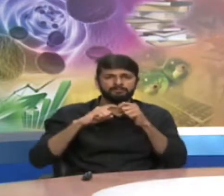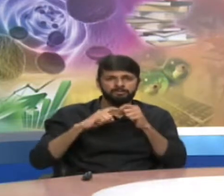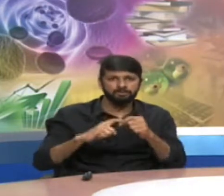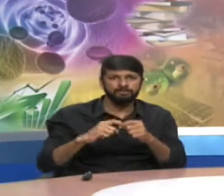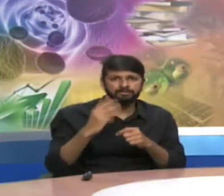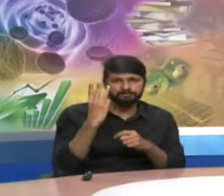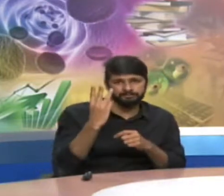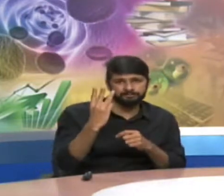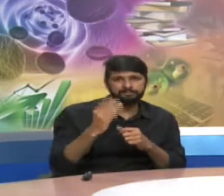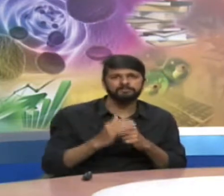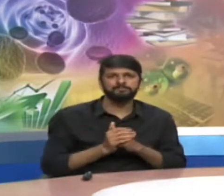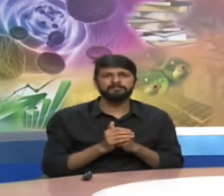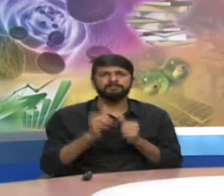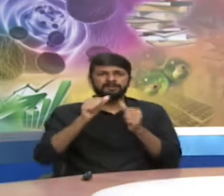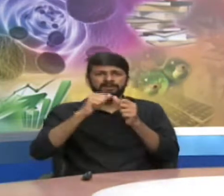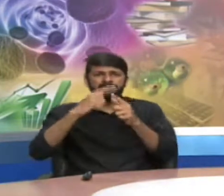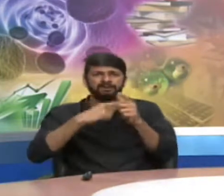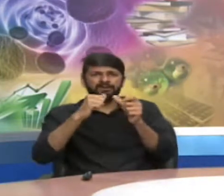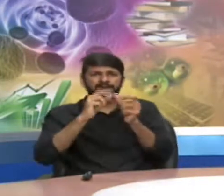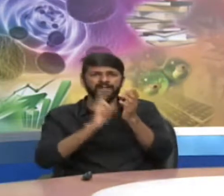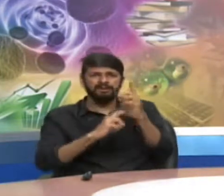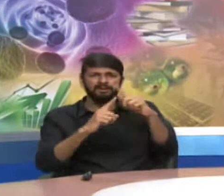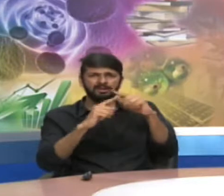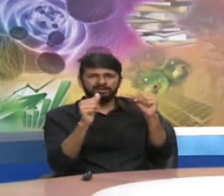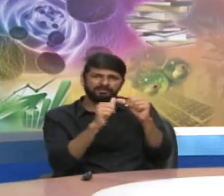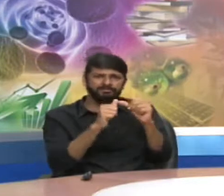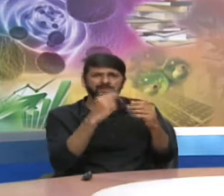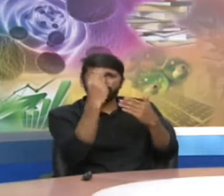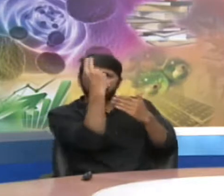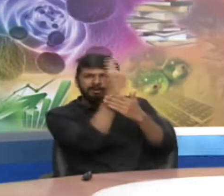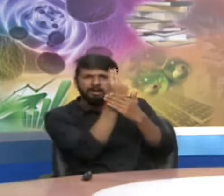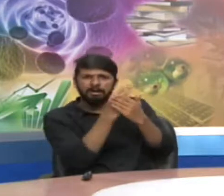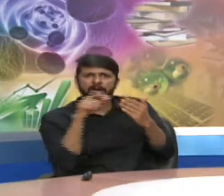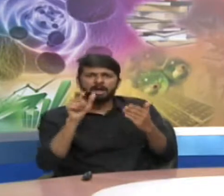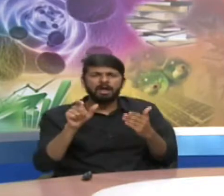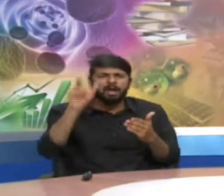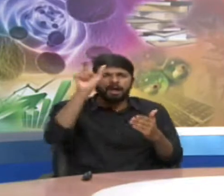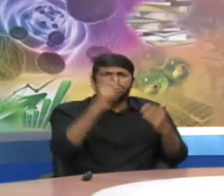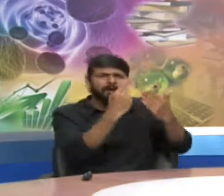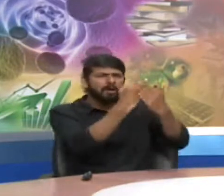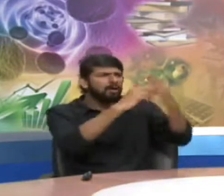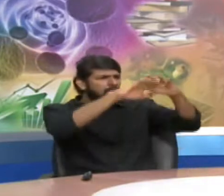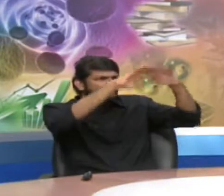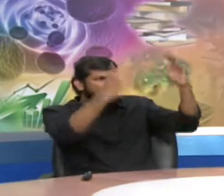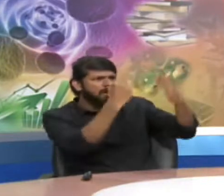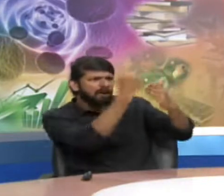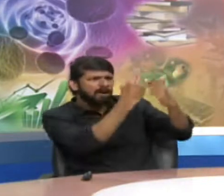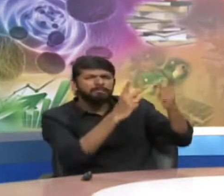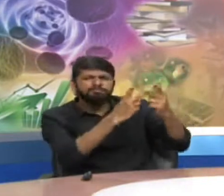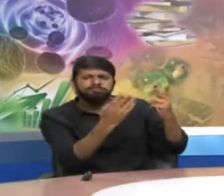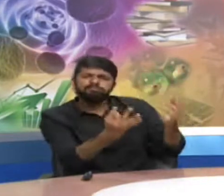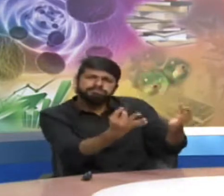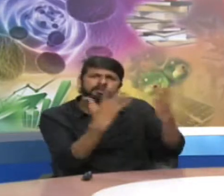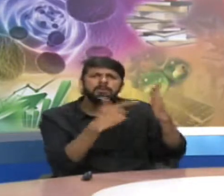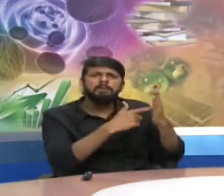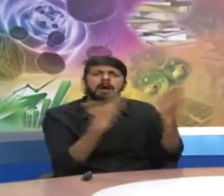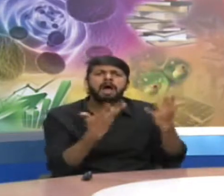Question number 3. What are the typical features of Ajanta cave